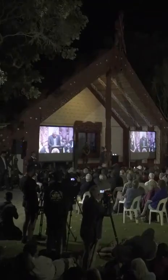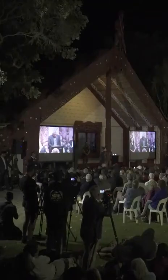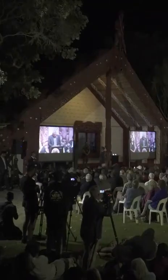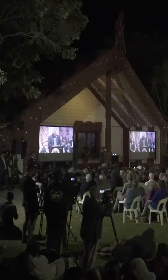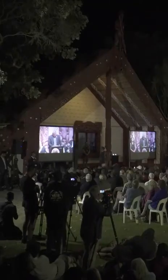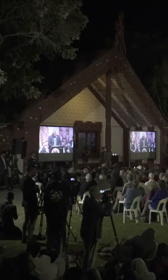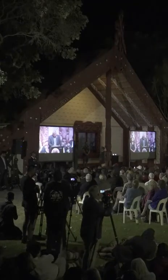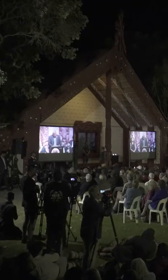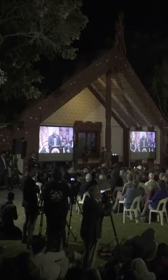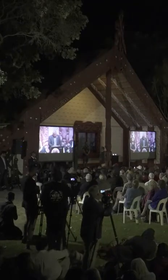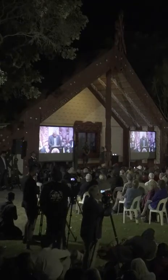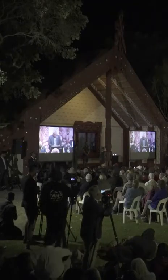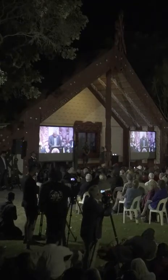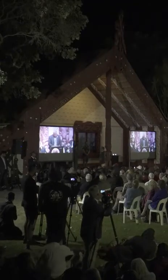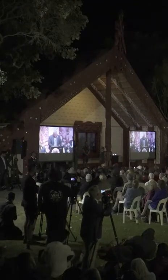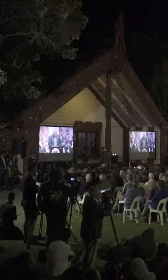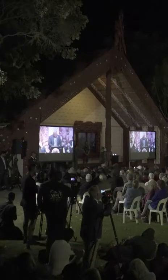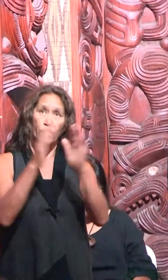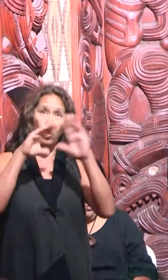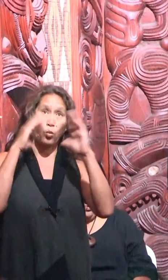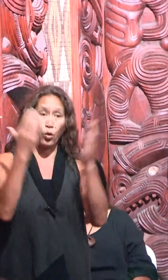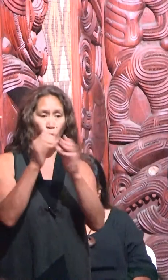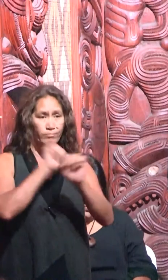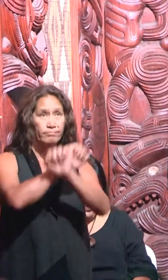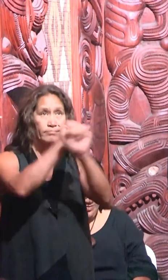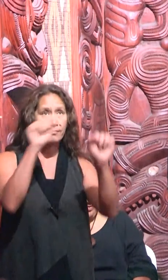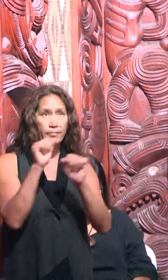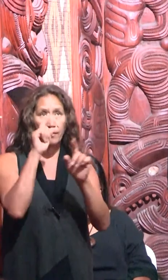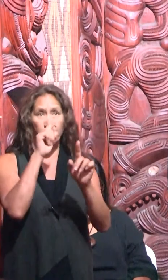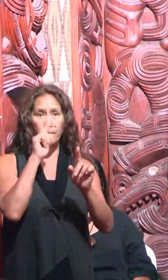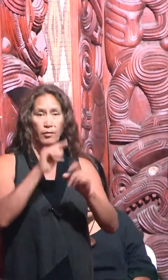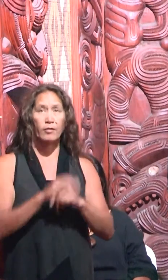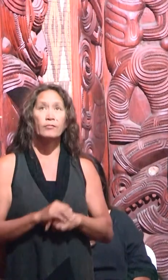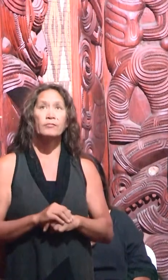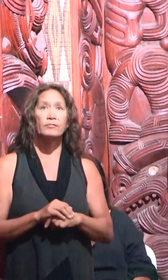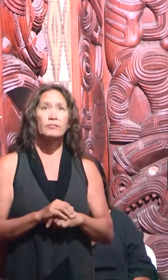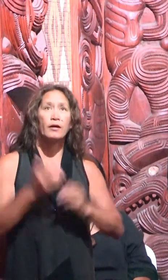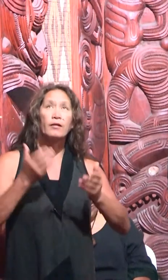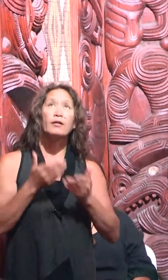Let us pray for the world and its people, giving thanks for God's goodness.